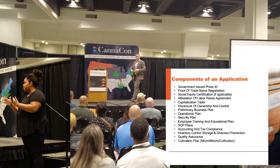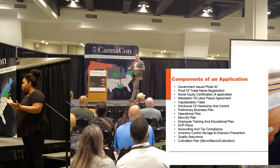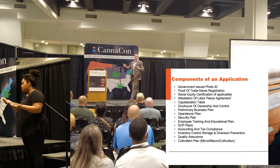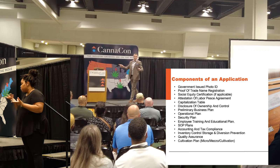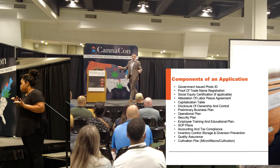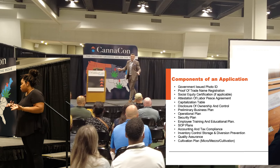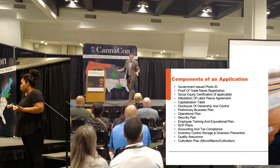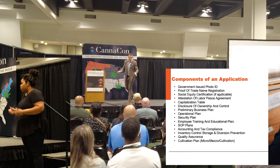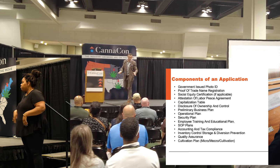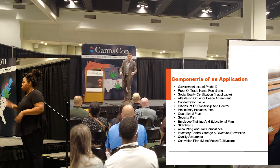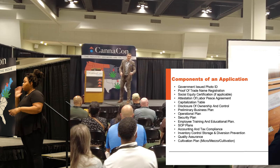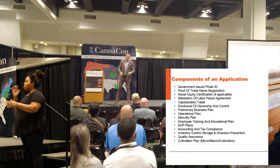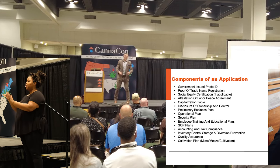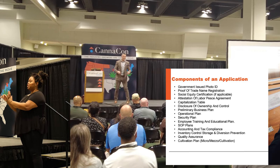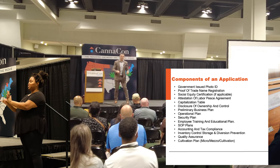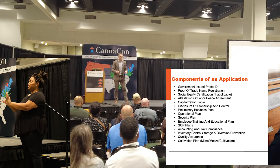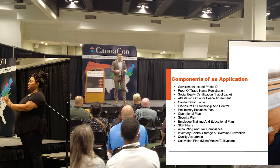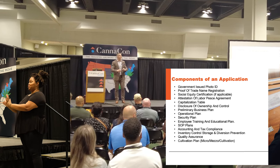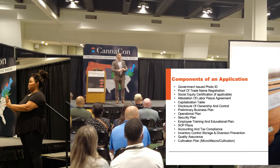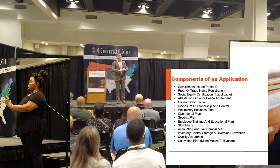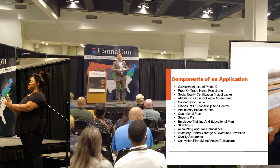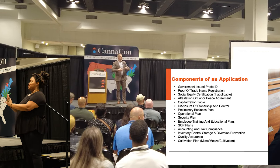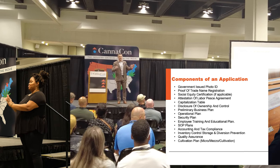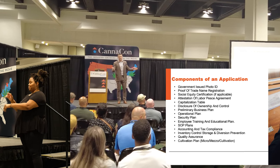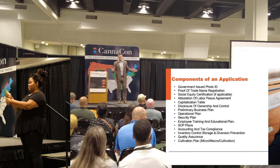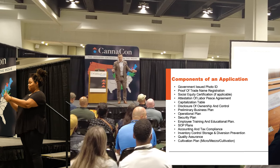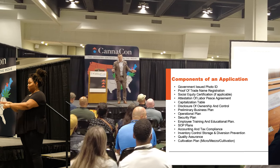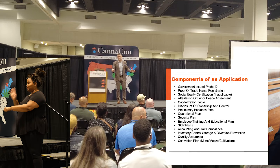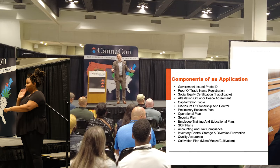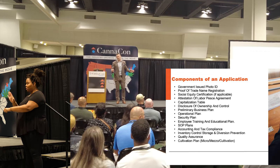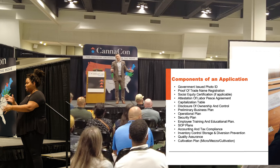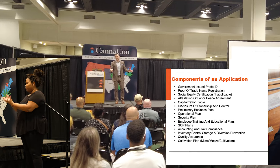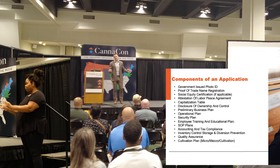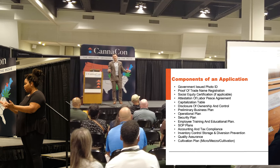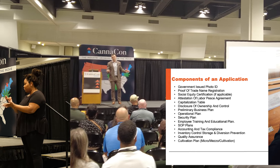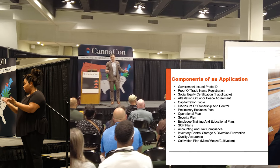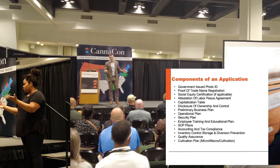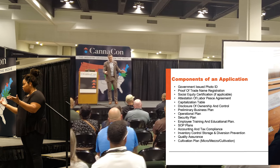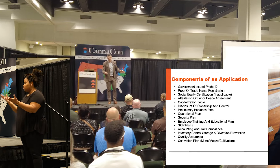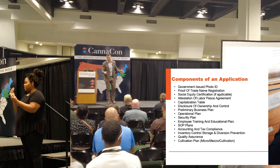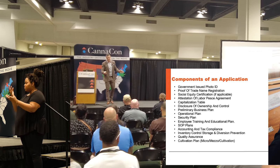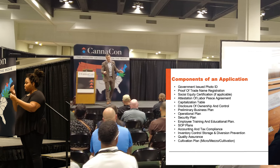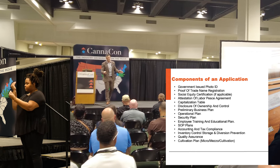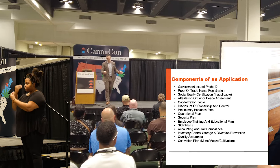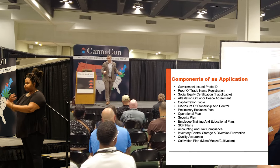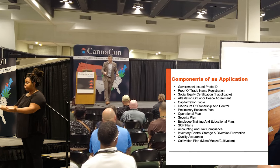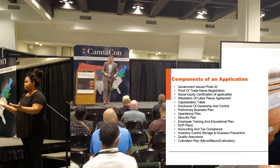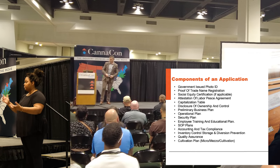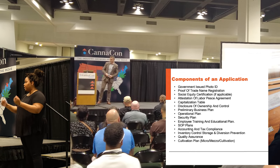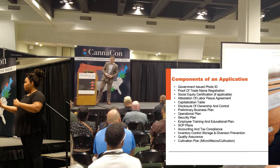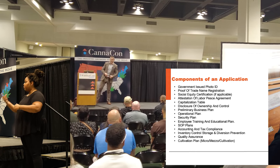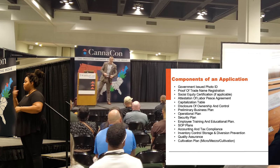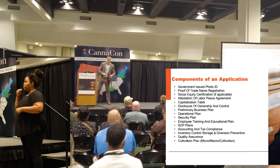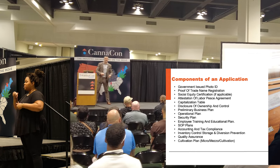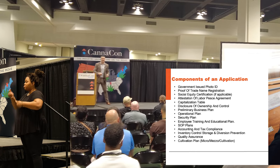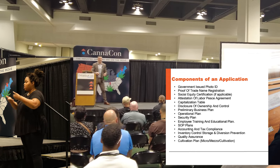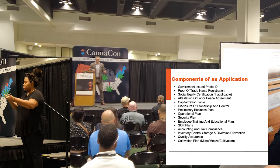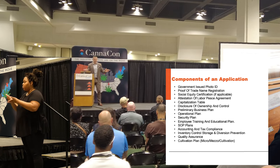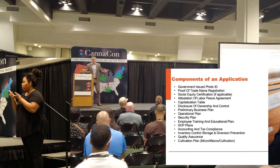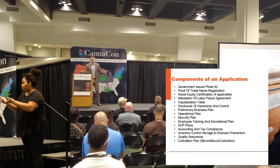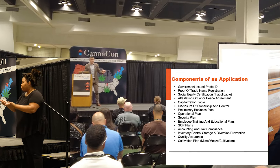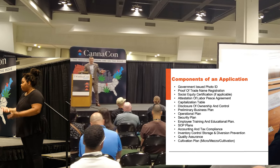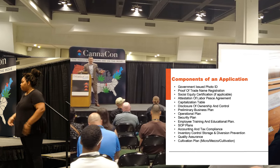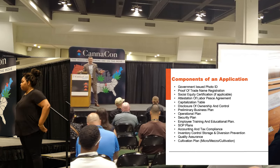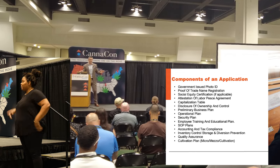you. We're going to post this on YouTube because we love giving free resources and information out there for folks who are going through this process. And now